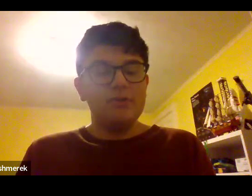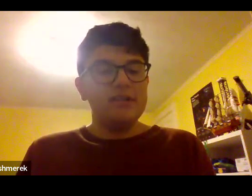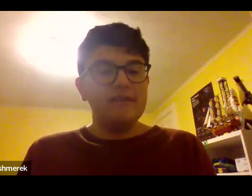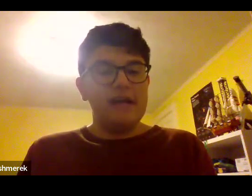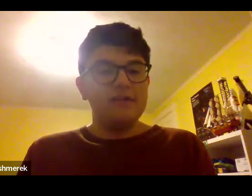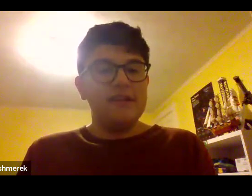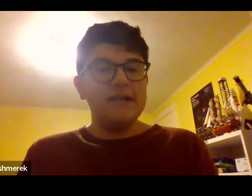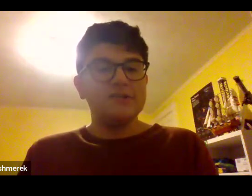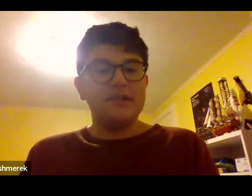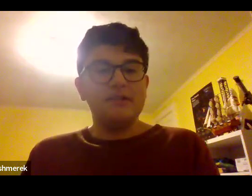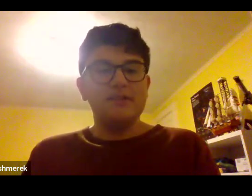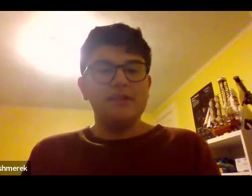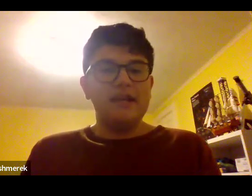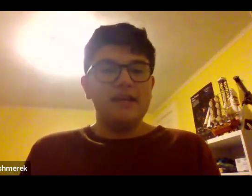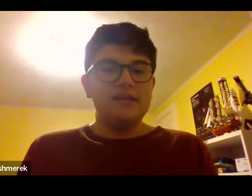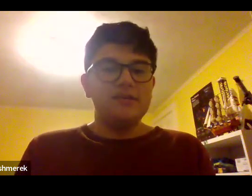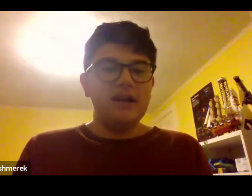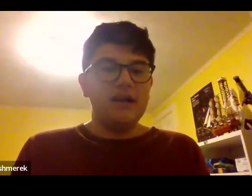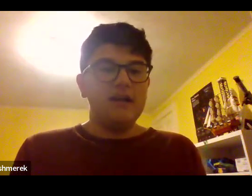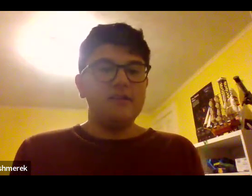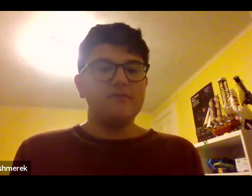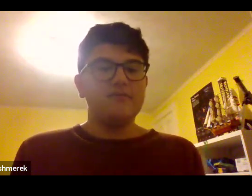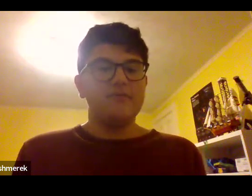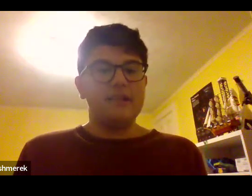environment where you are devalued naturally and